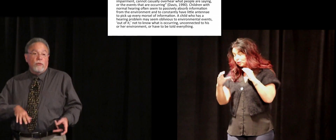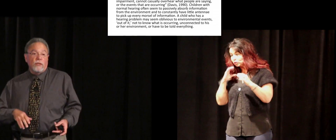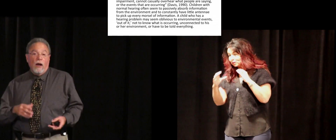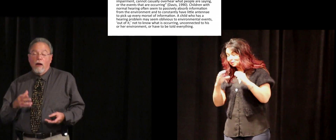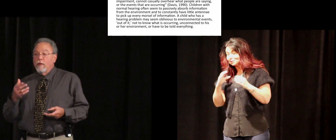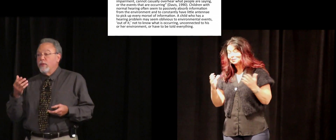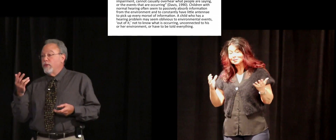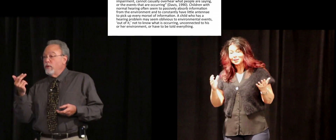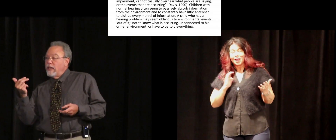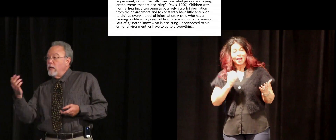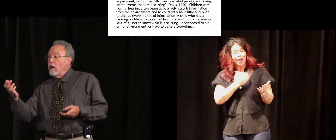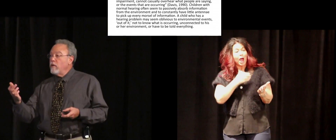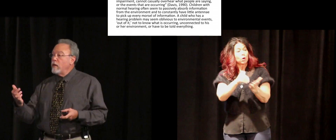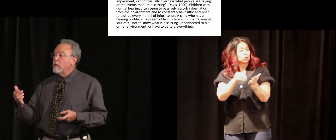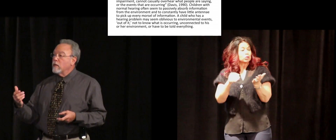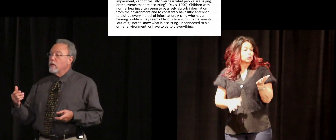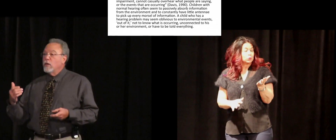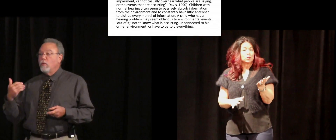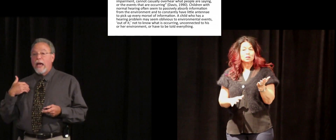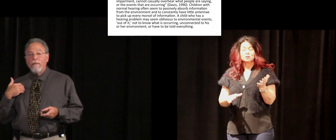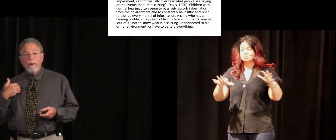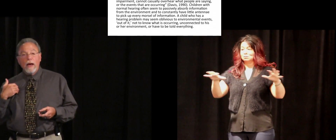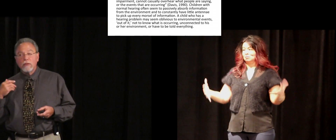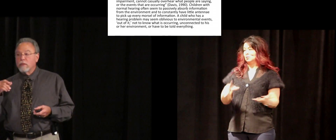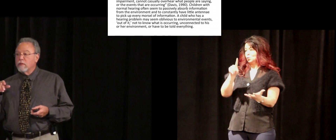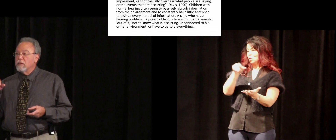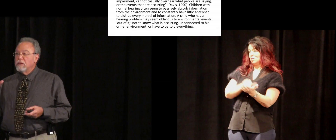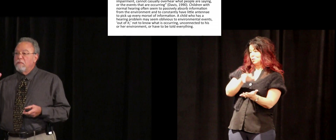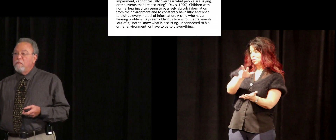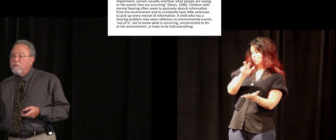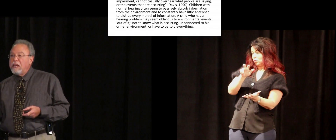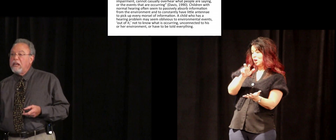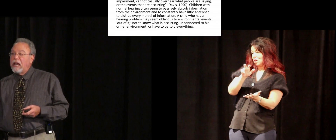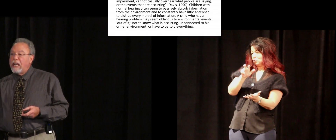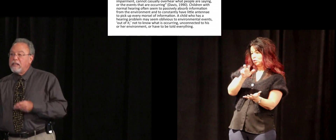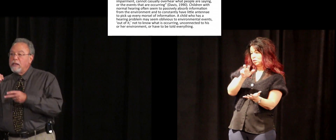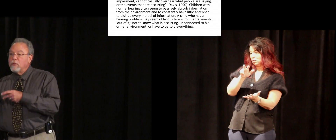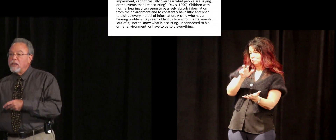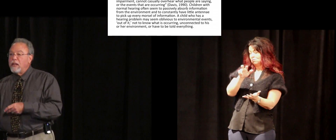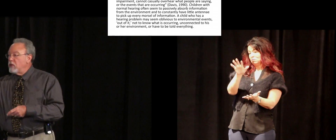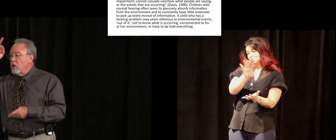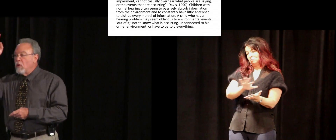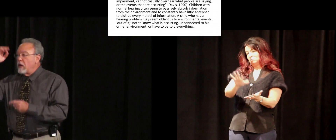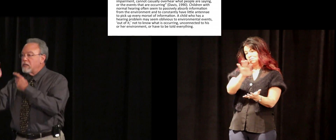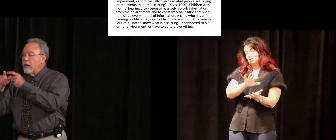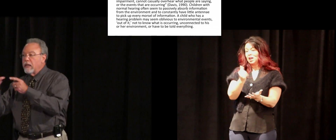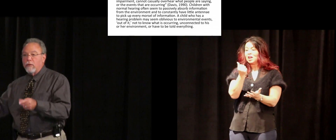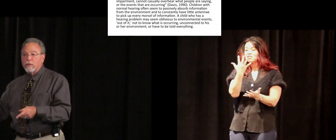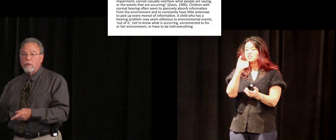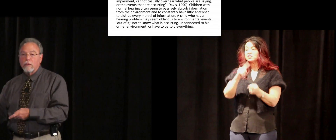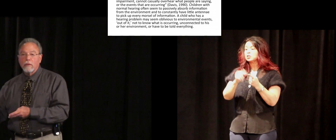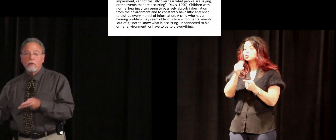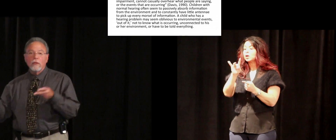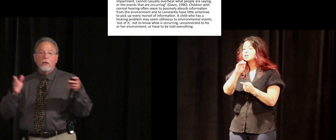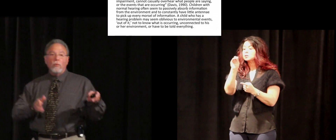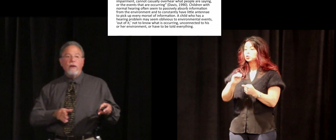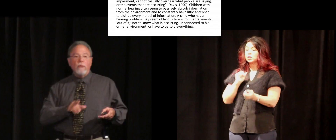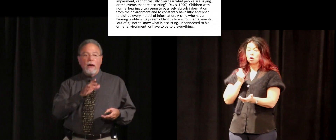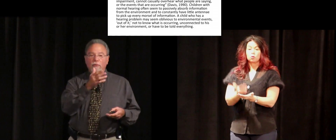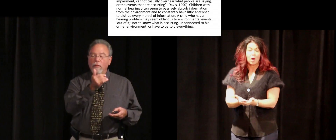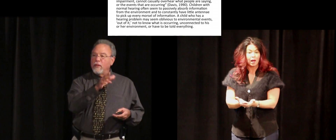500 people in the audience. And I say to the parents, okay, welcome, great. So, growing up, who